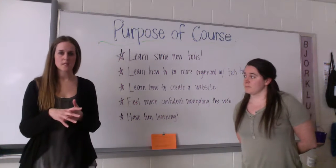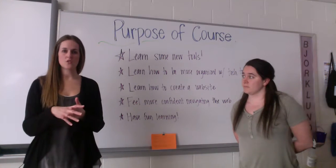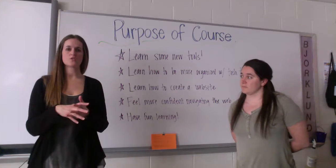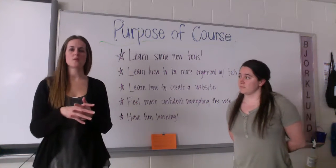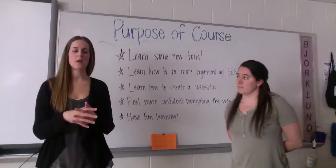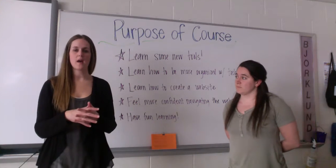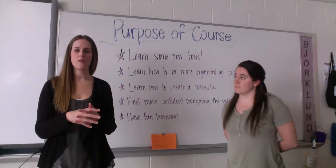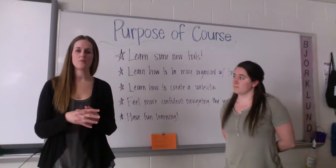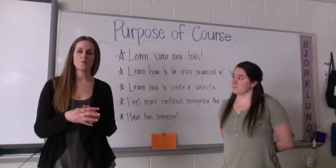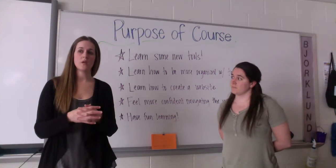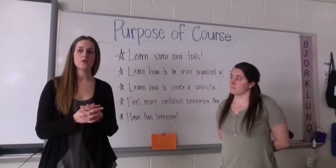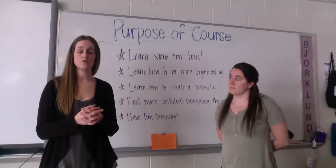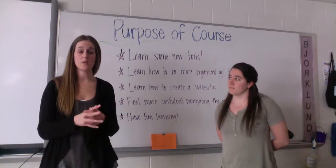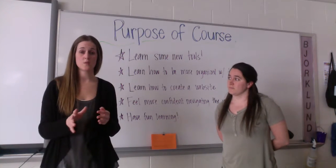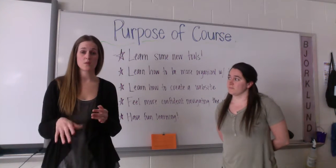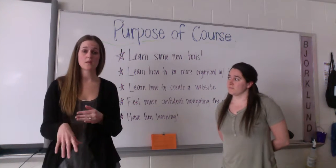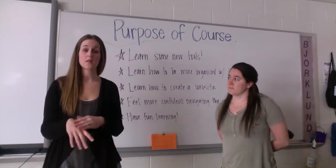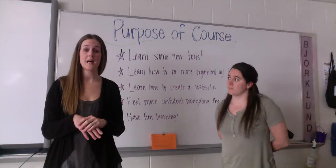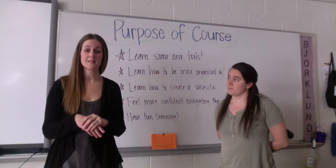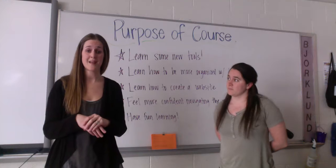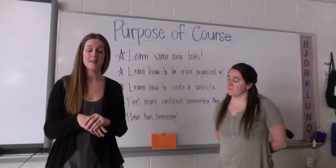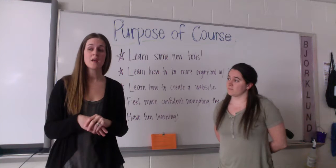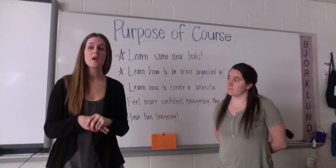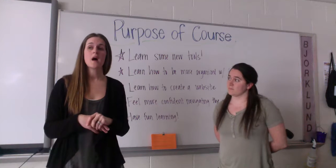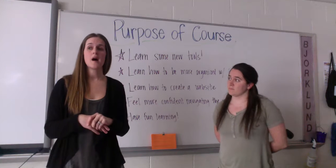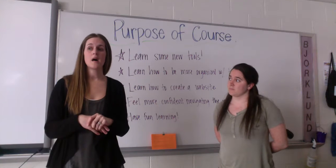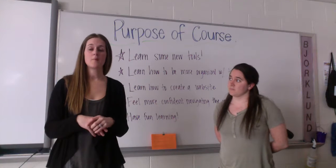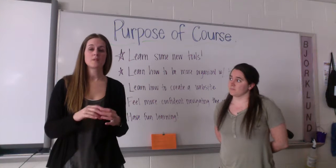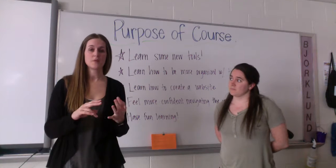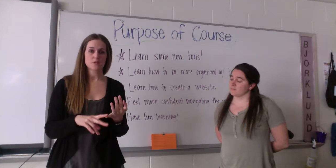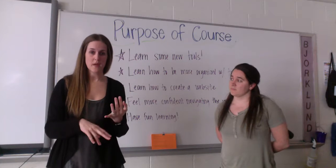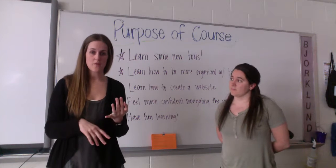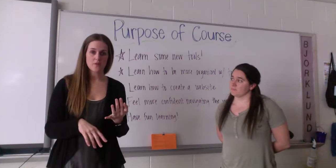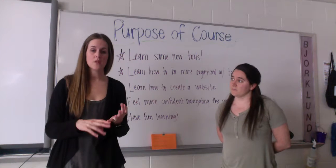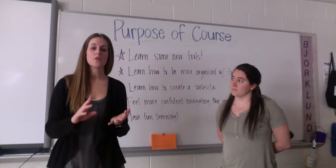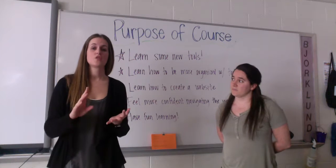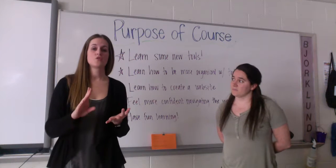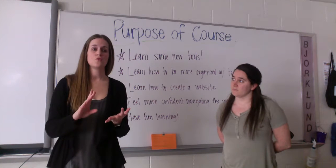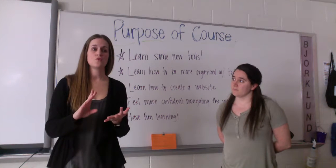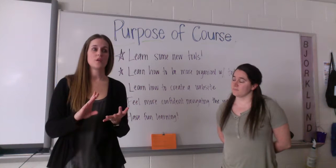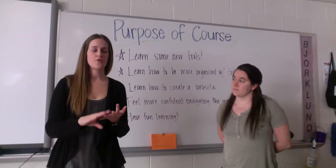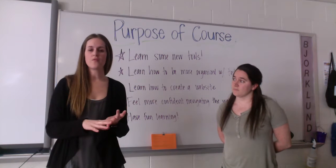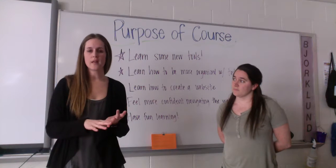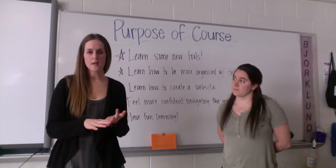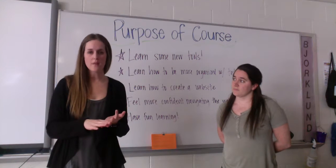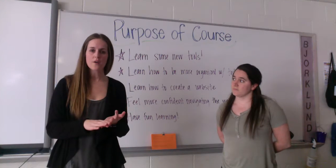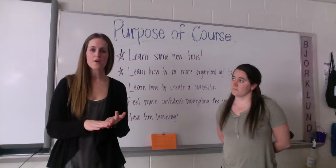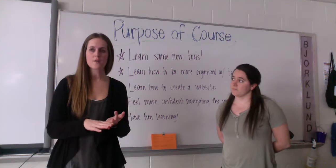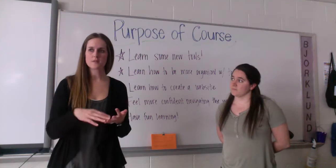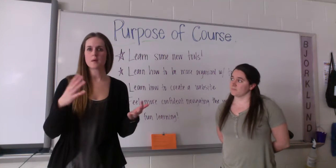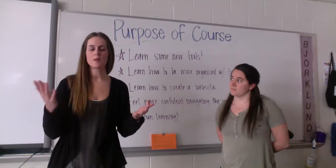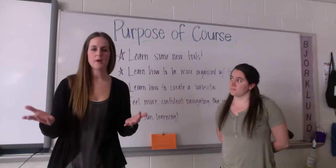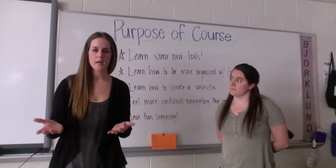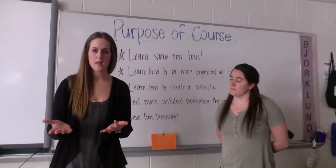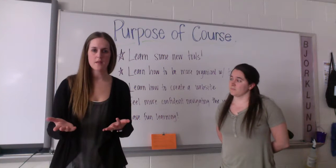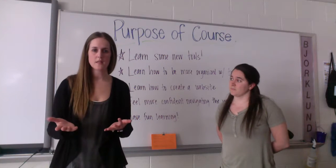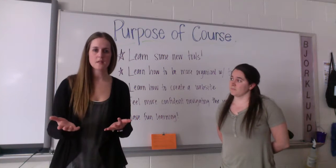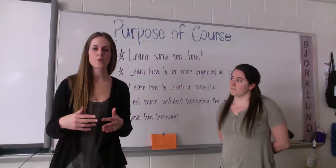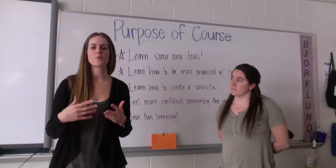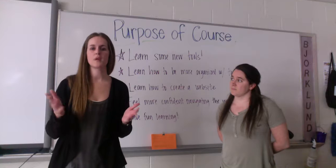expectations that we have when we are doing things within the class setting, to be respectful. To if you find anything or stumble upon anything that's inappropriate,